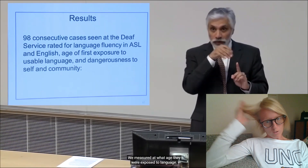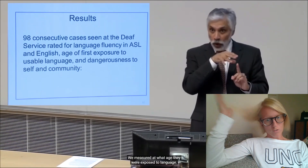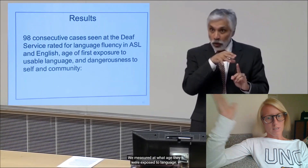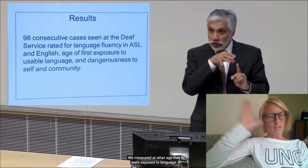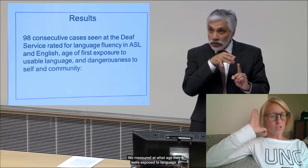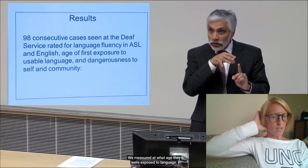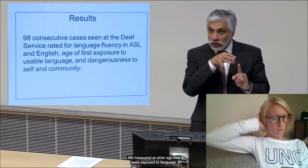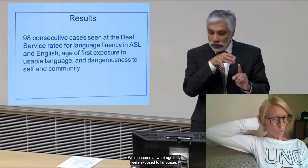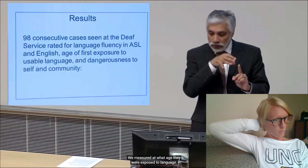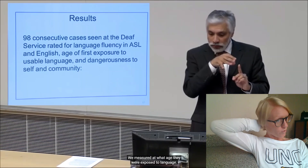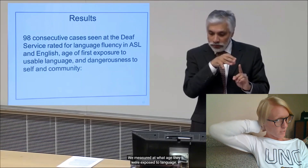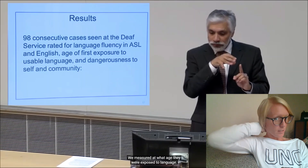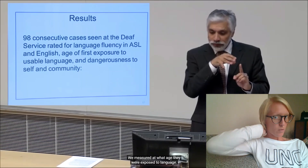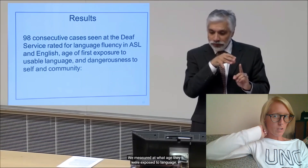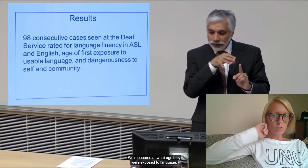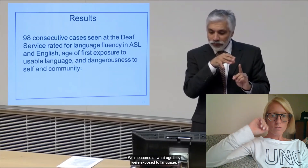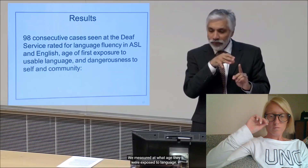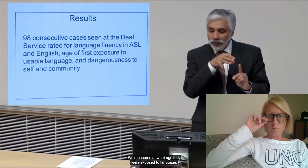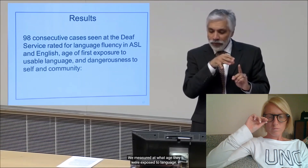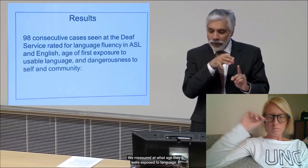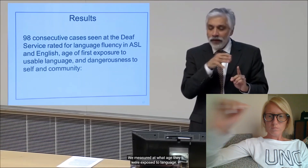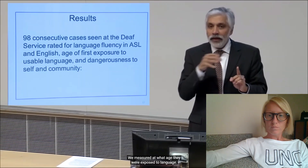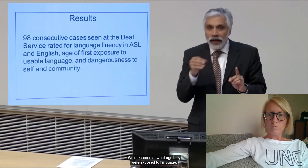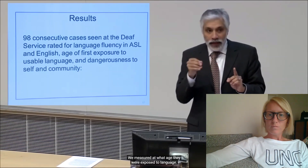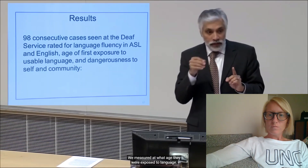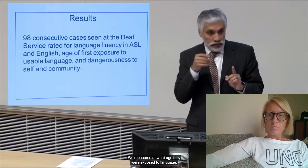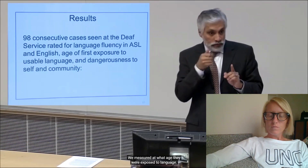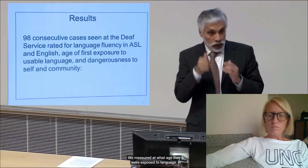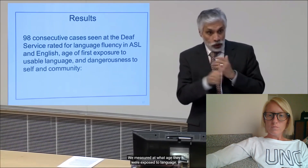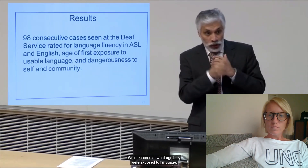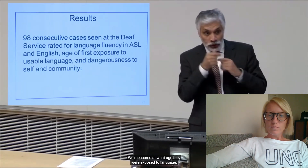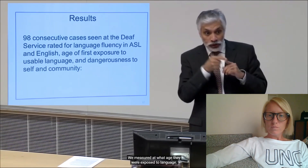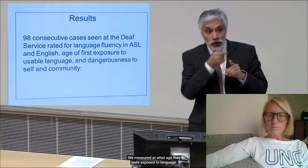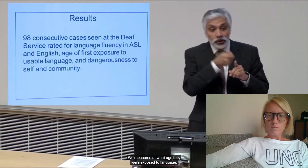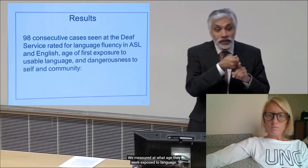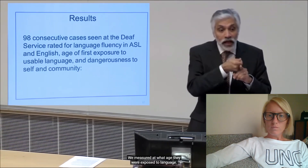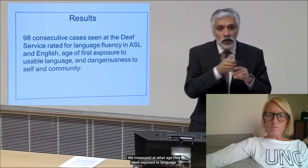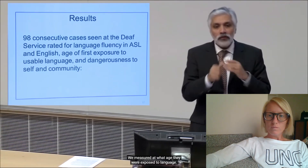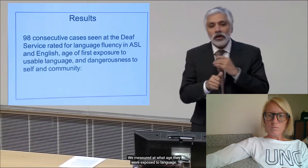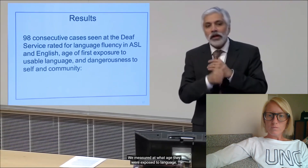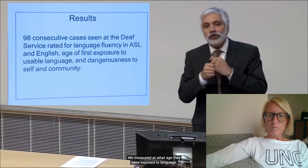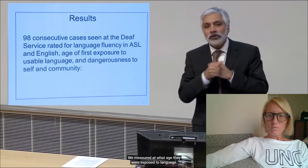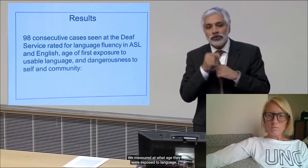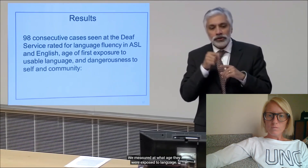And we measured the age that they were We exposed measured to at what language. age they were exposed to language.